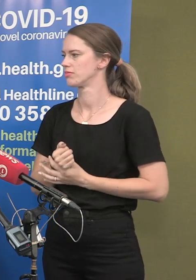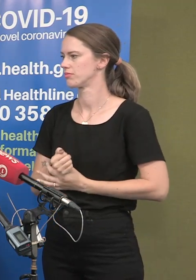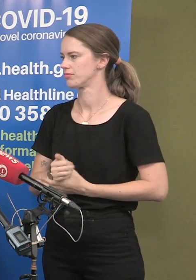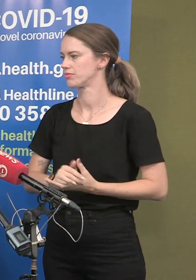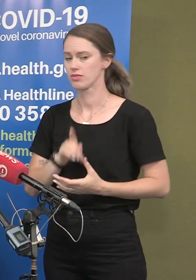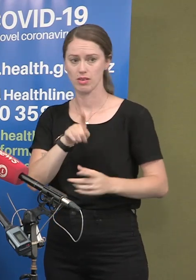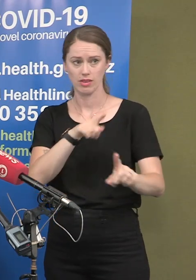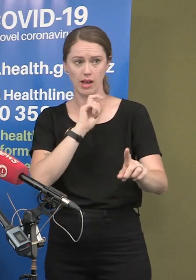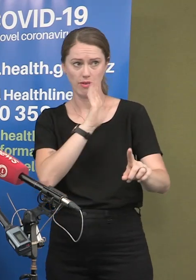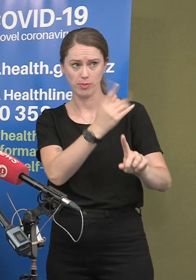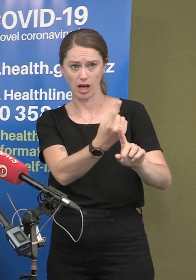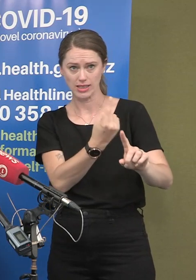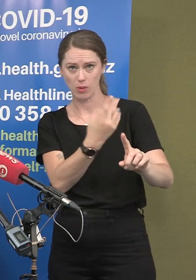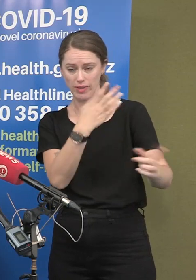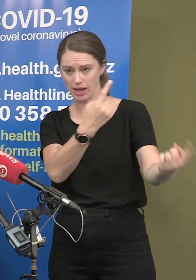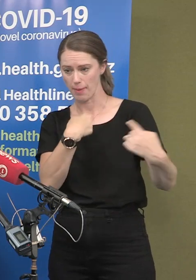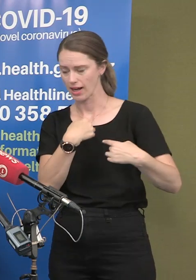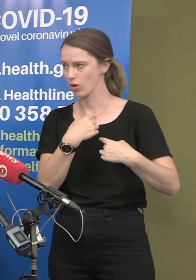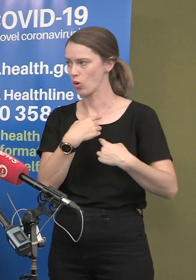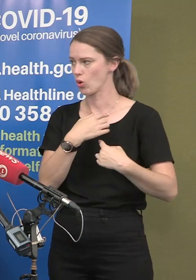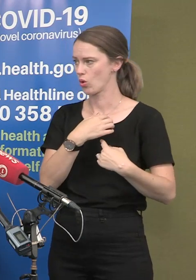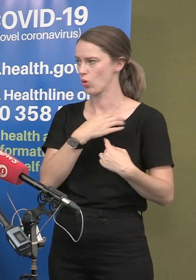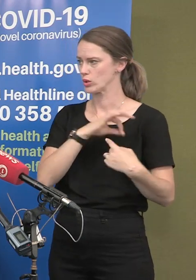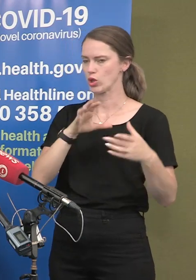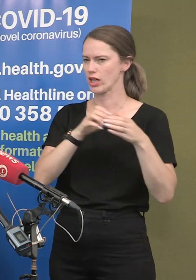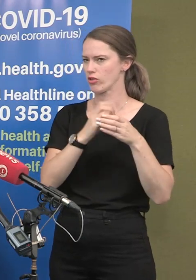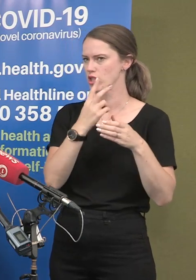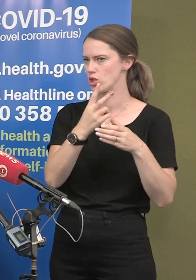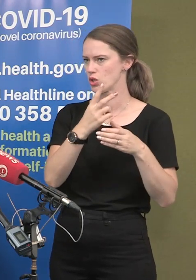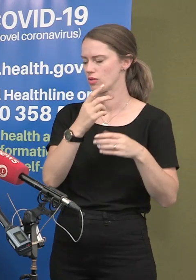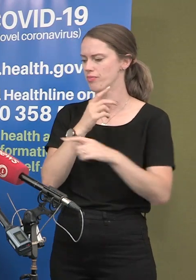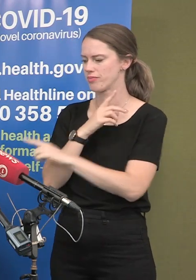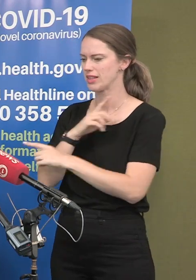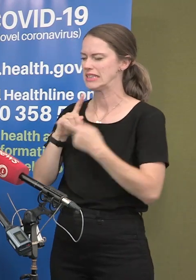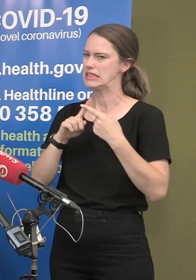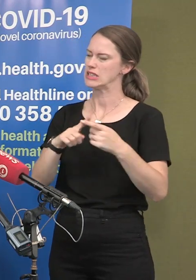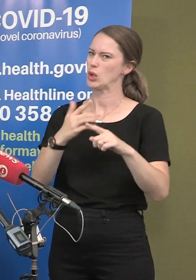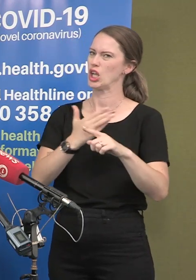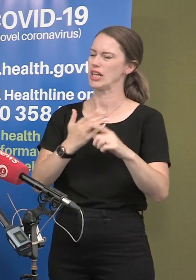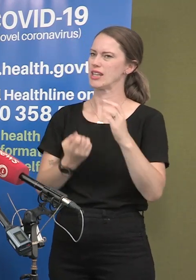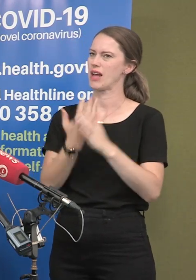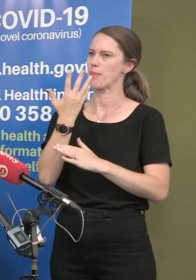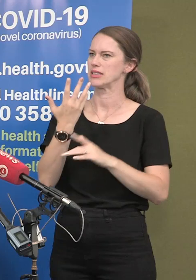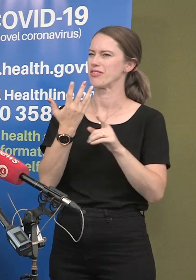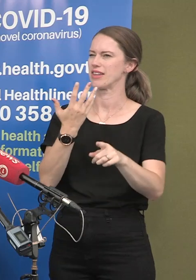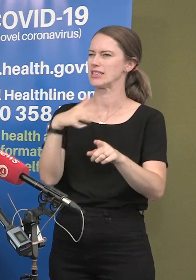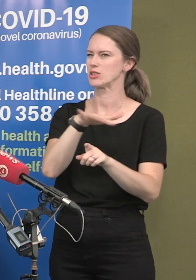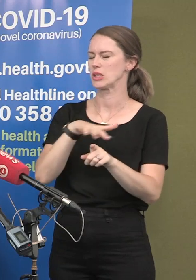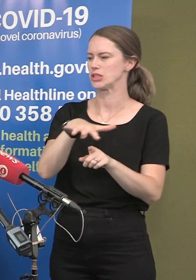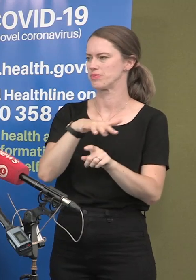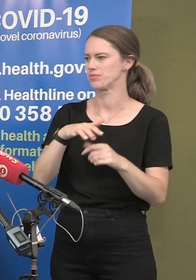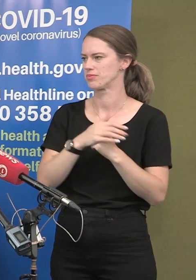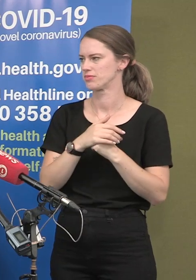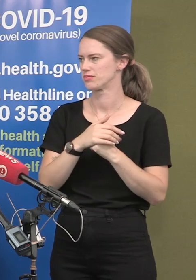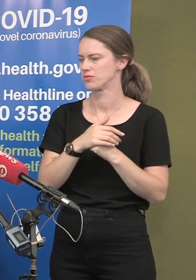be isolating back here, or is it not a category 2? It's still quite early in the development of that particular